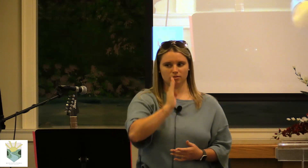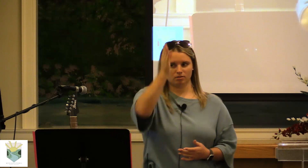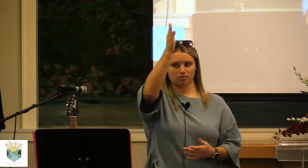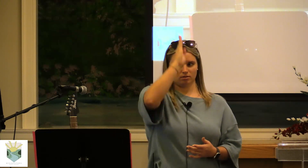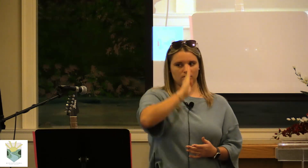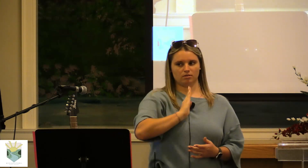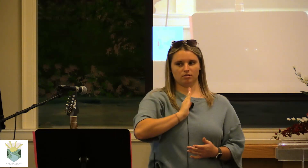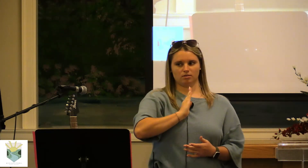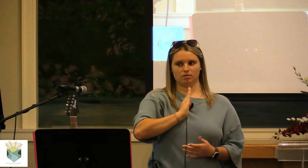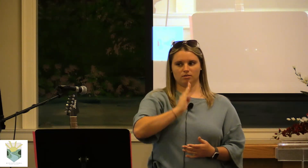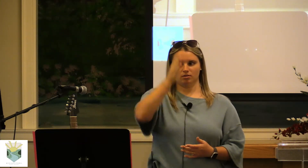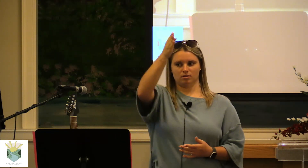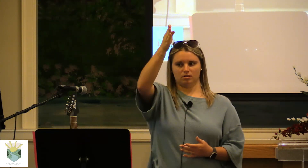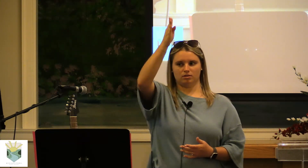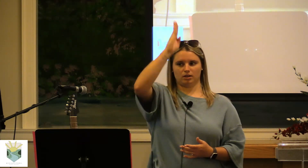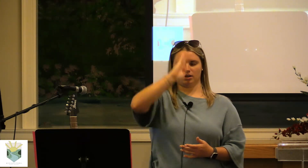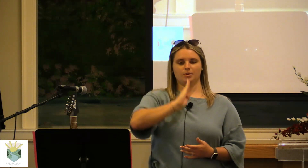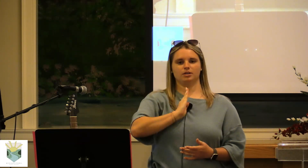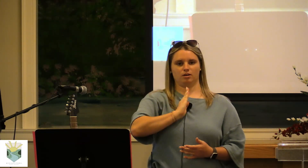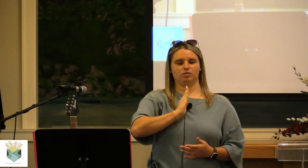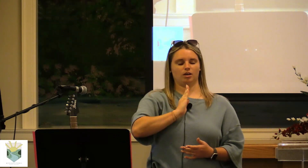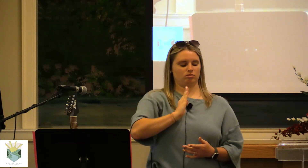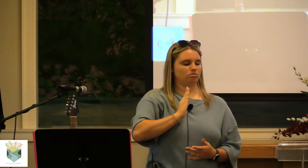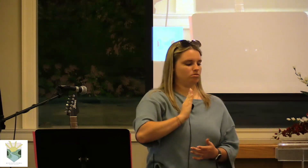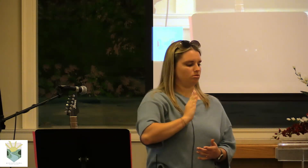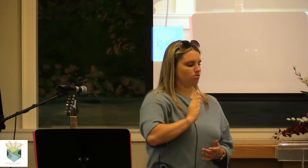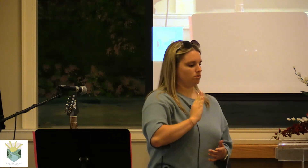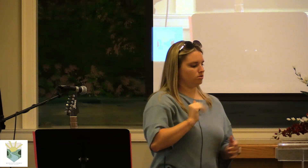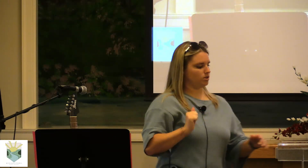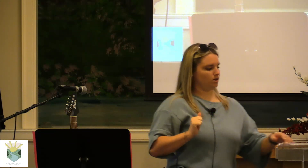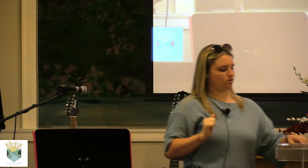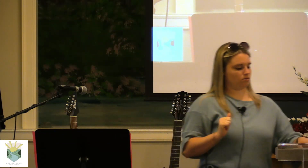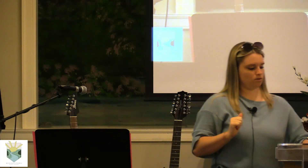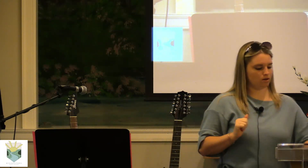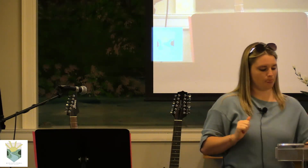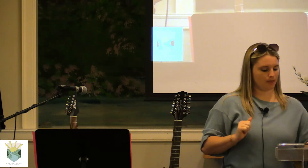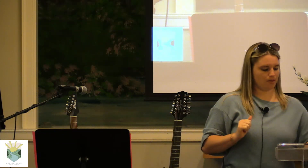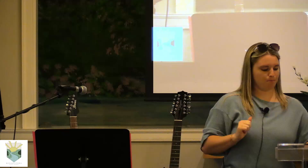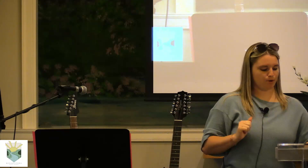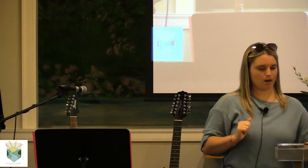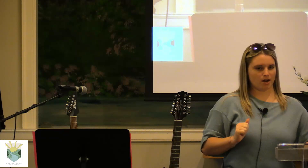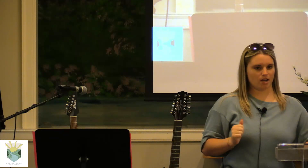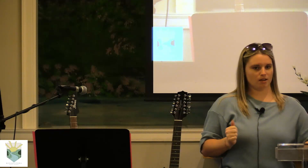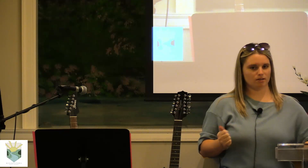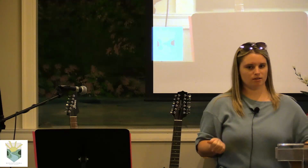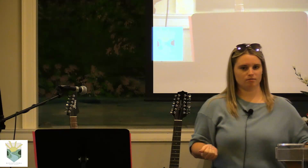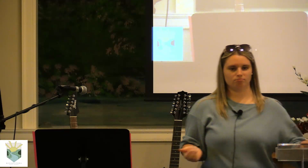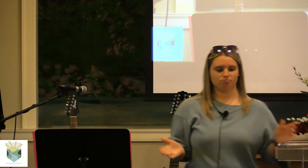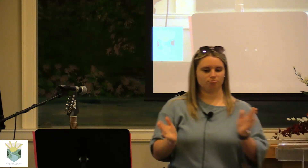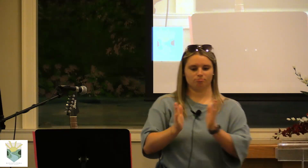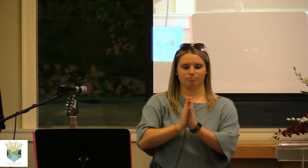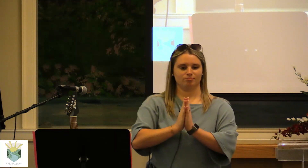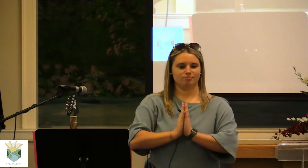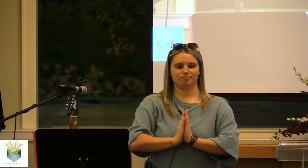Not a straight line. Yeah. Like coming down, yeah. So, and then pray.